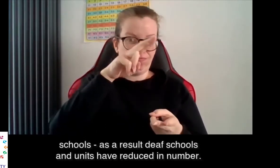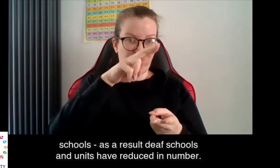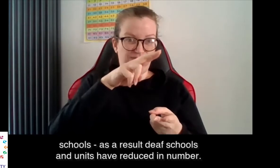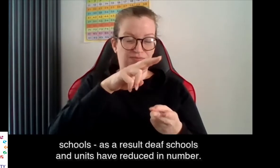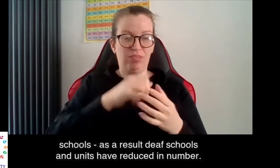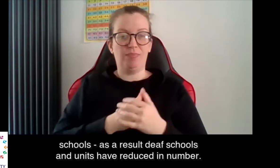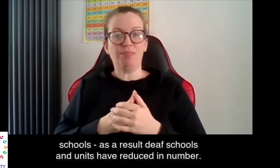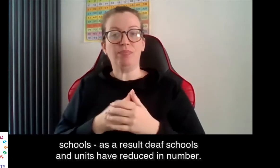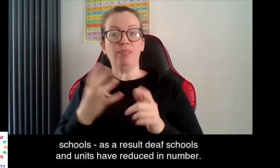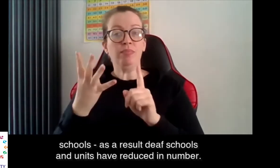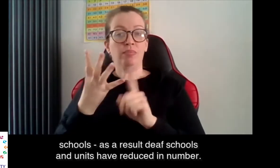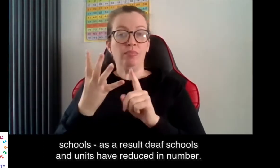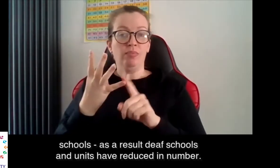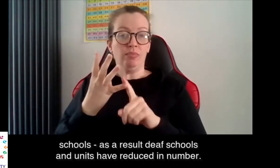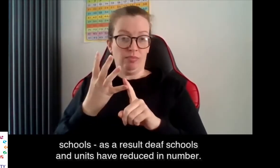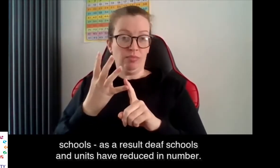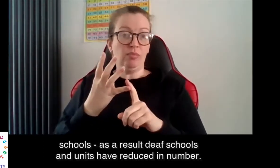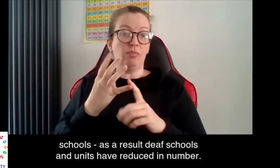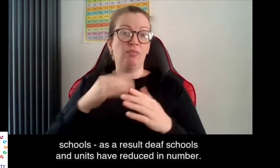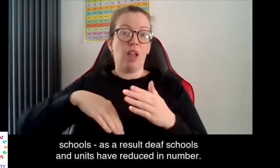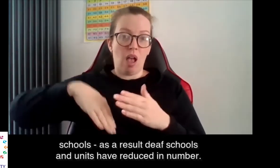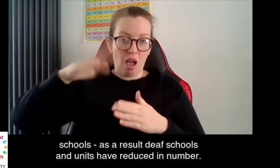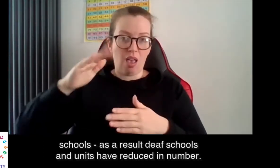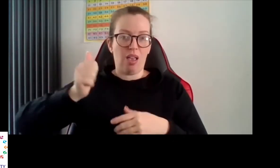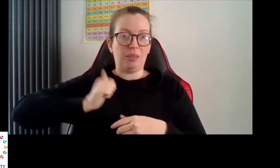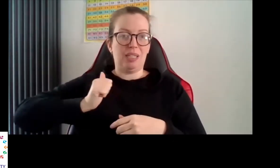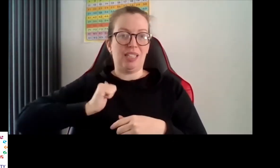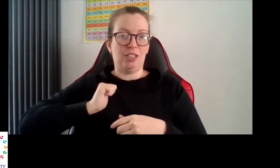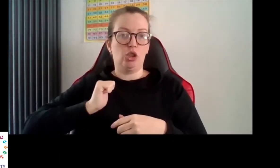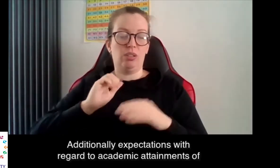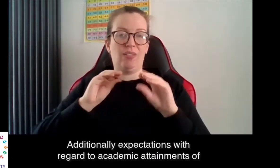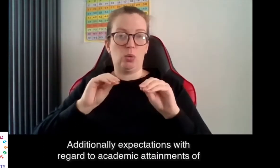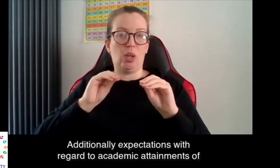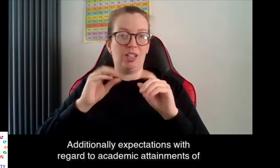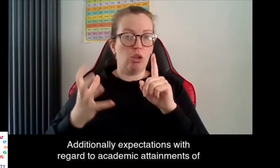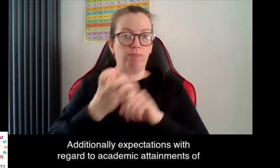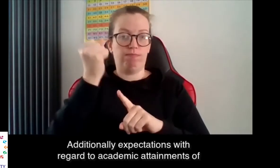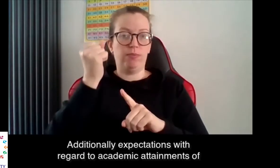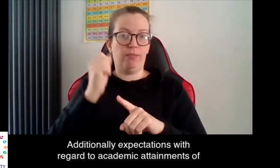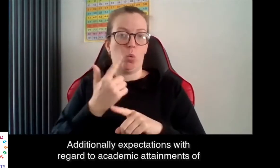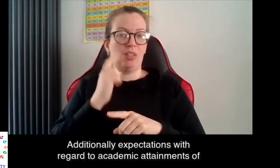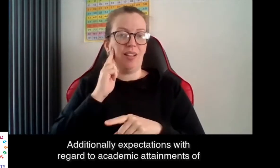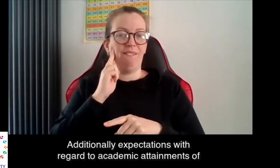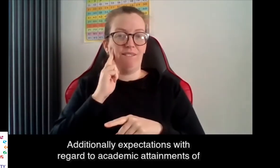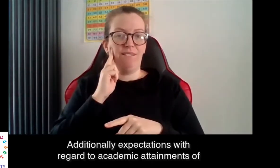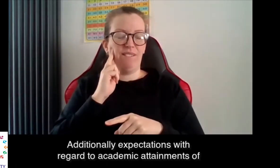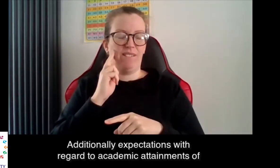a result, deaf schools and units have reduced in number. Additionally, expectations with regard to